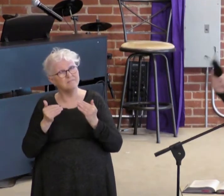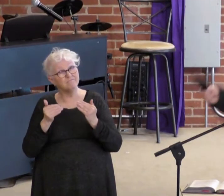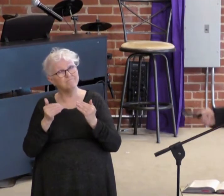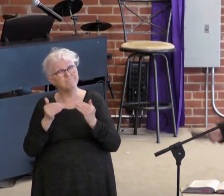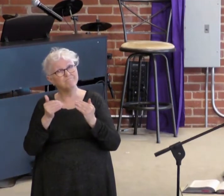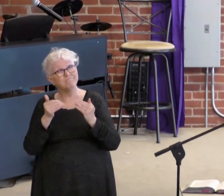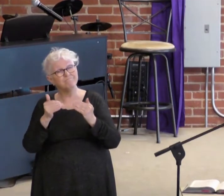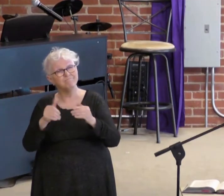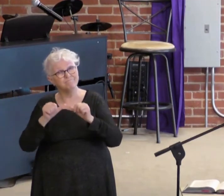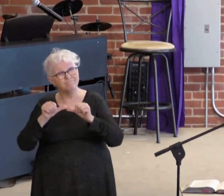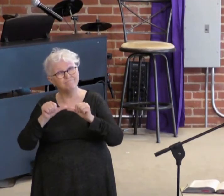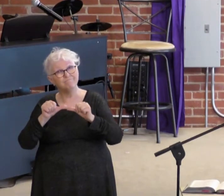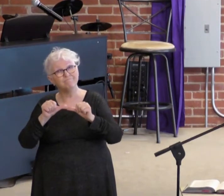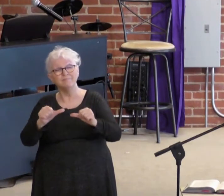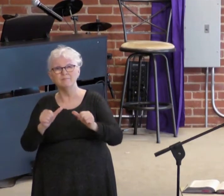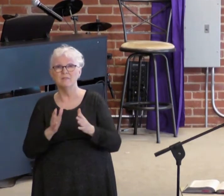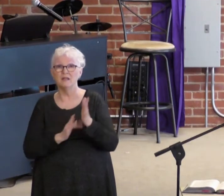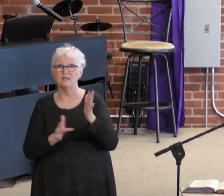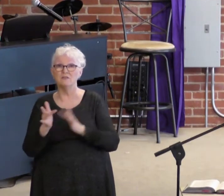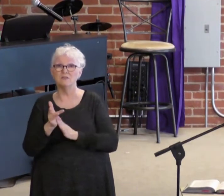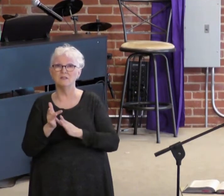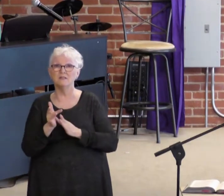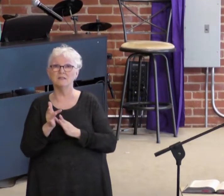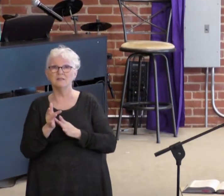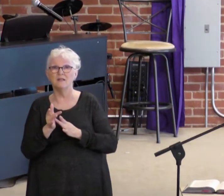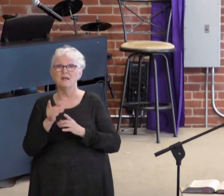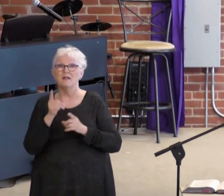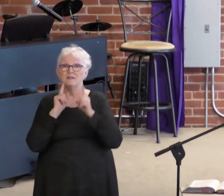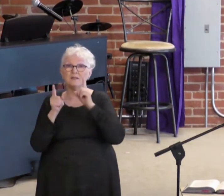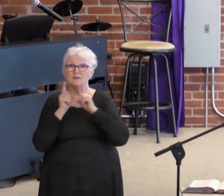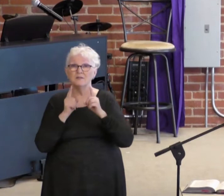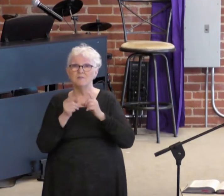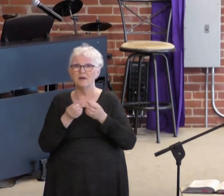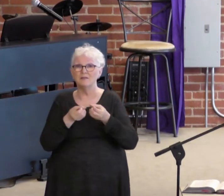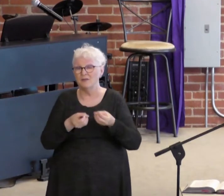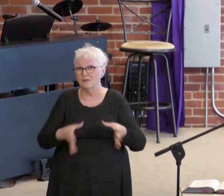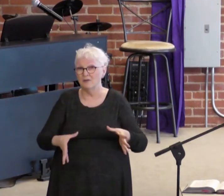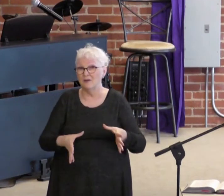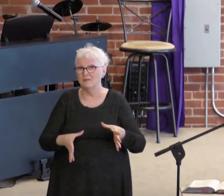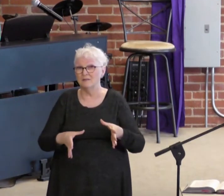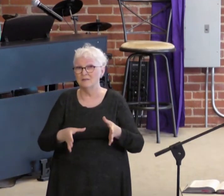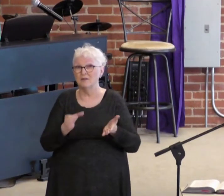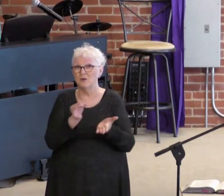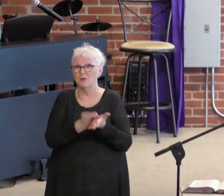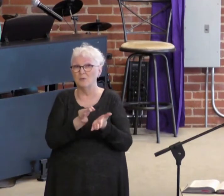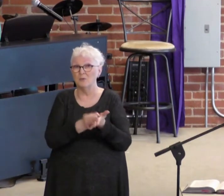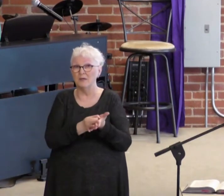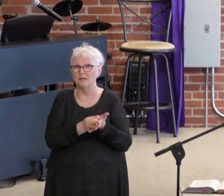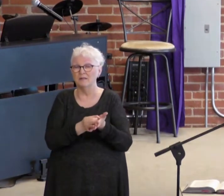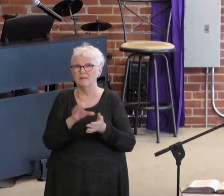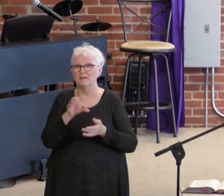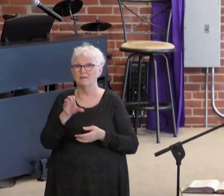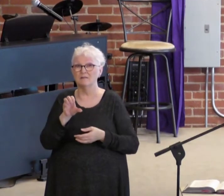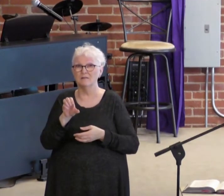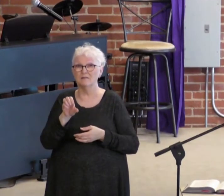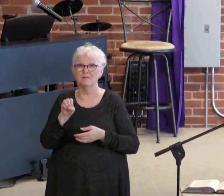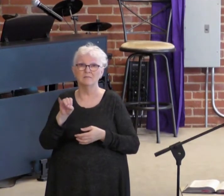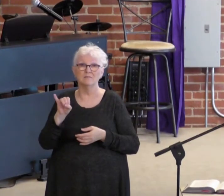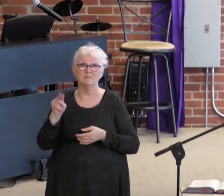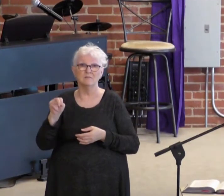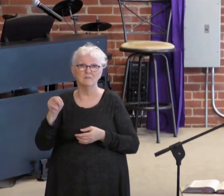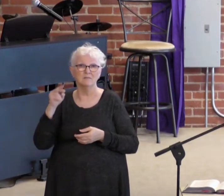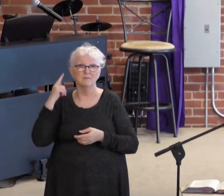Then Jesus talks about the lost silver, the coin that had been lost. And then he gave that beautiful